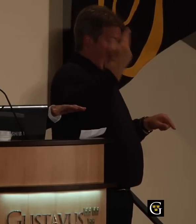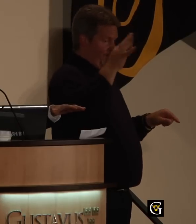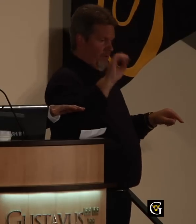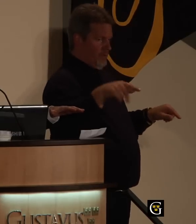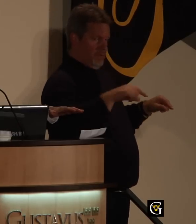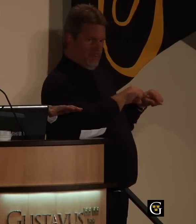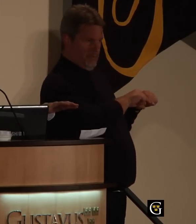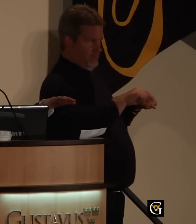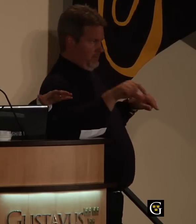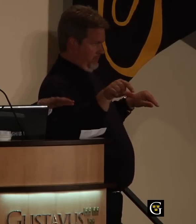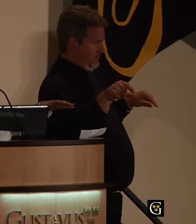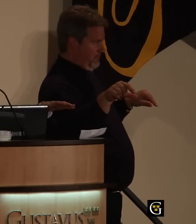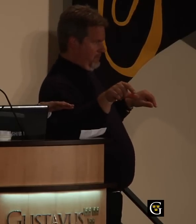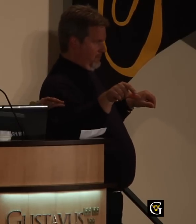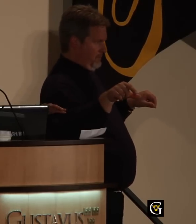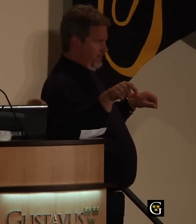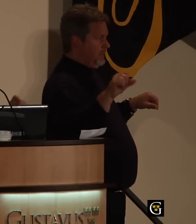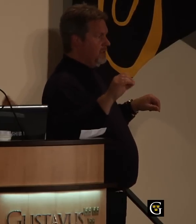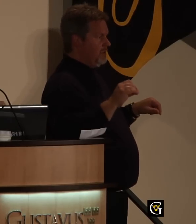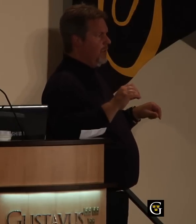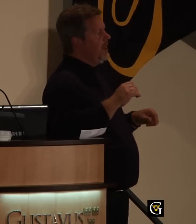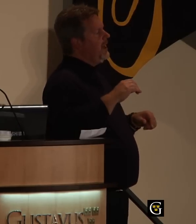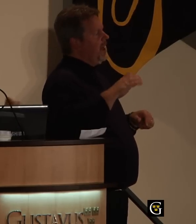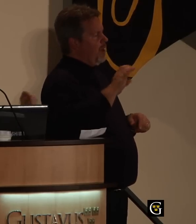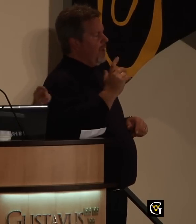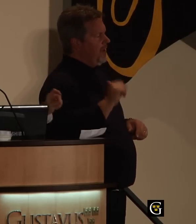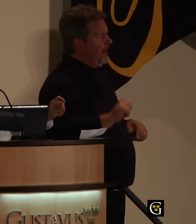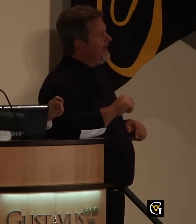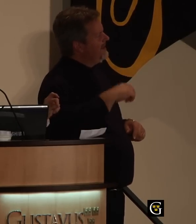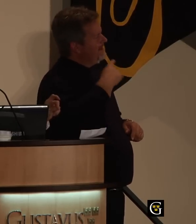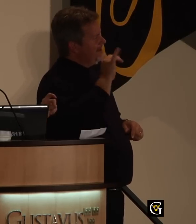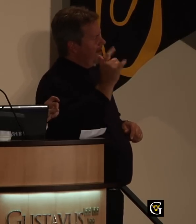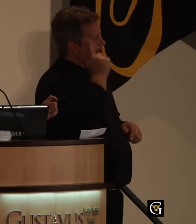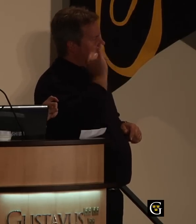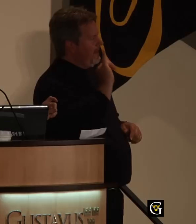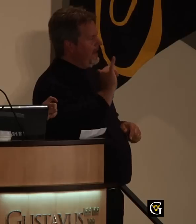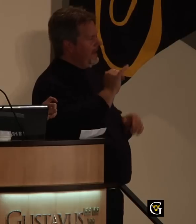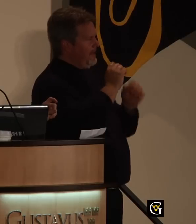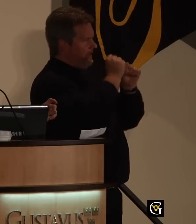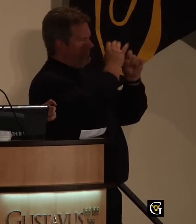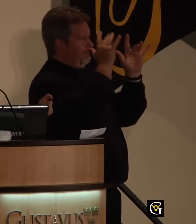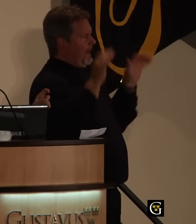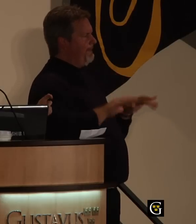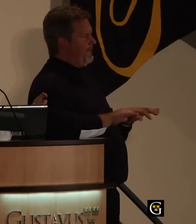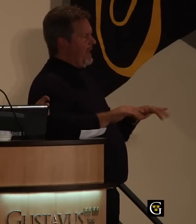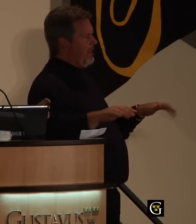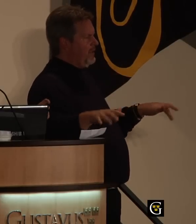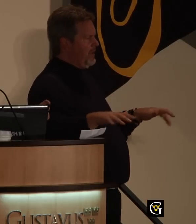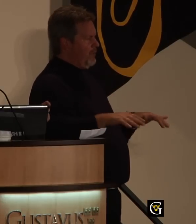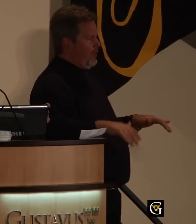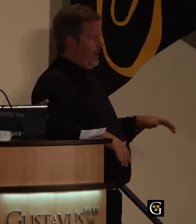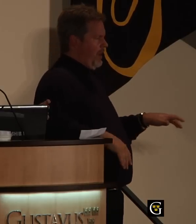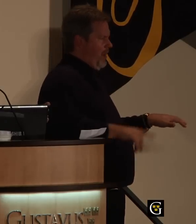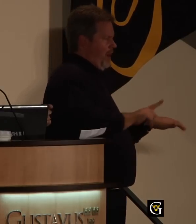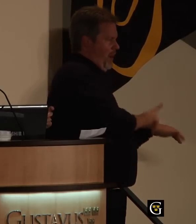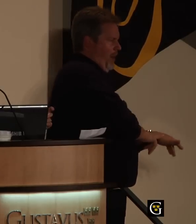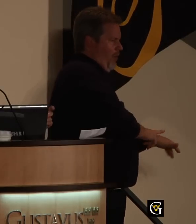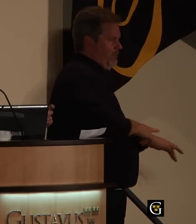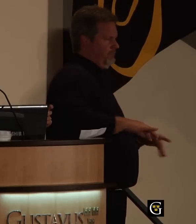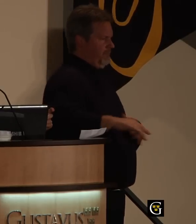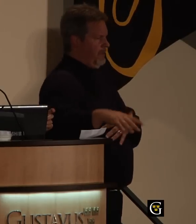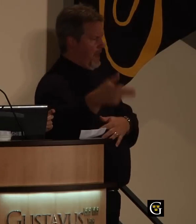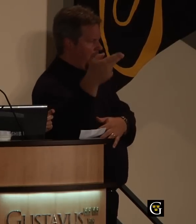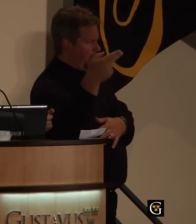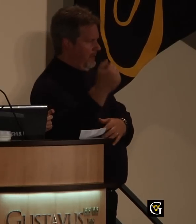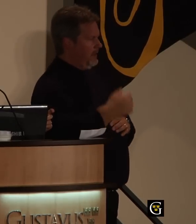are up here. So the cochlear is kind of like a piano keyboard in a spiral. And when a cochlear implant